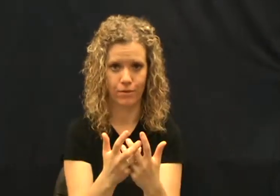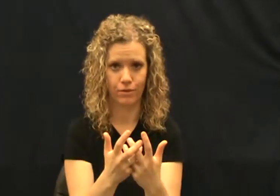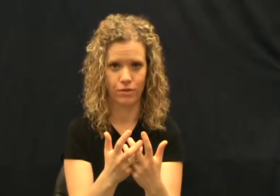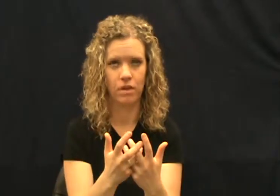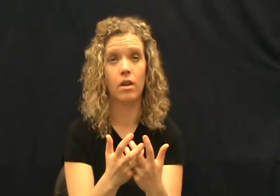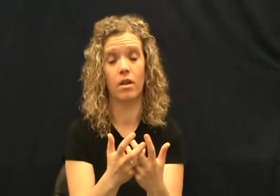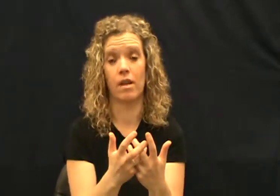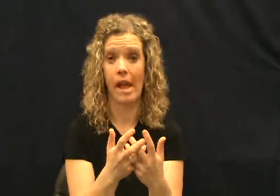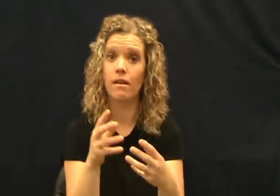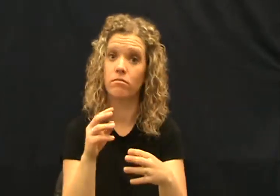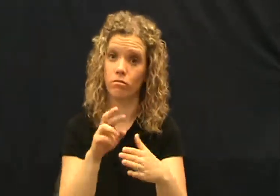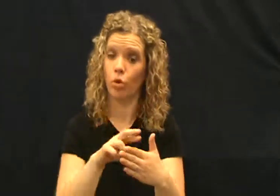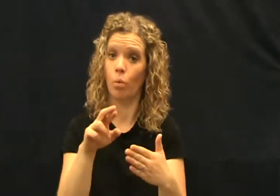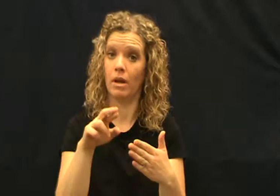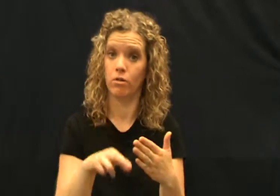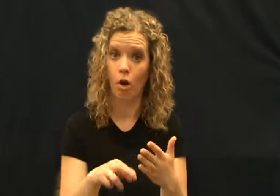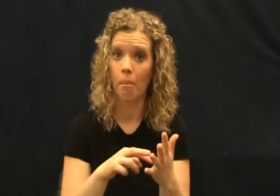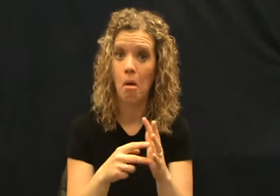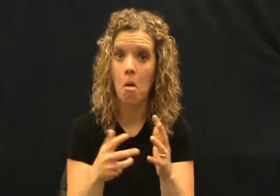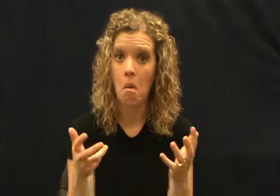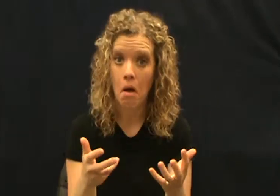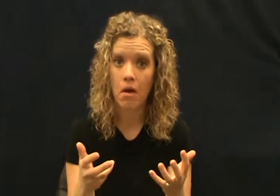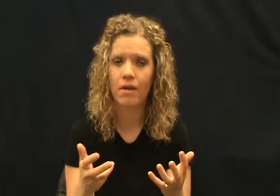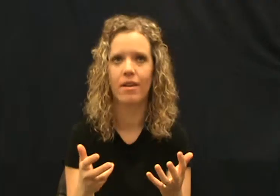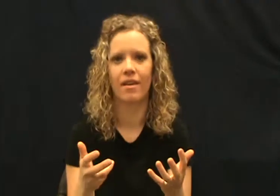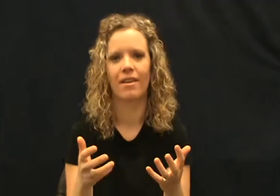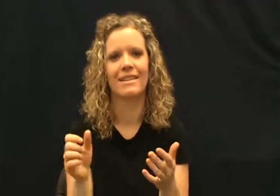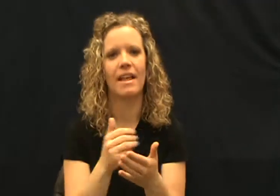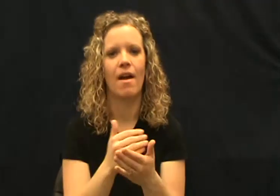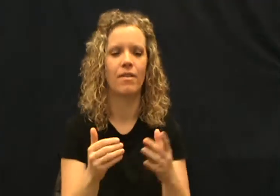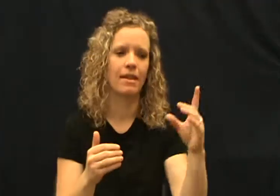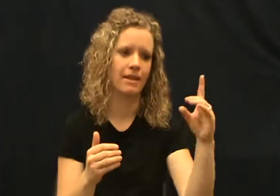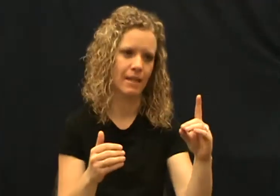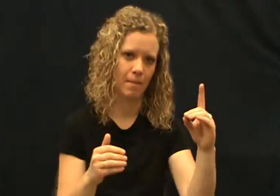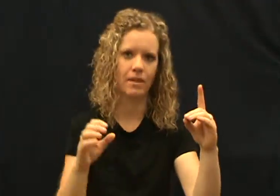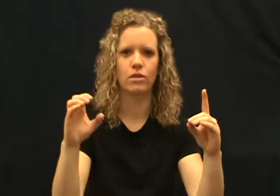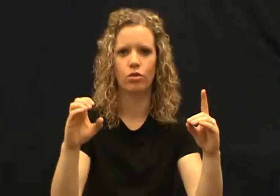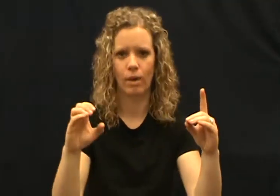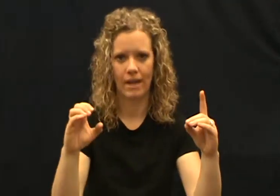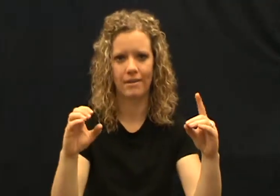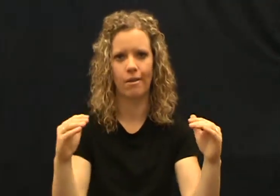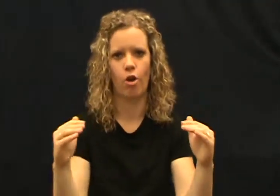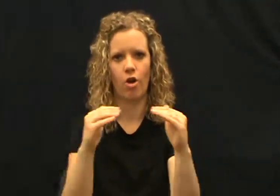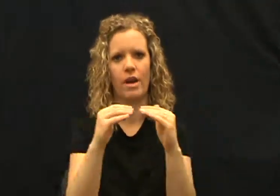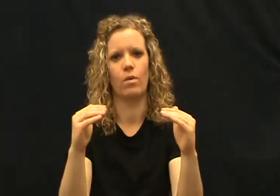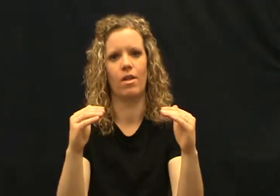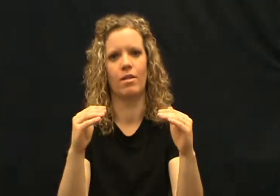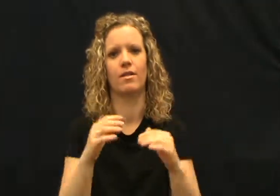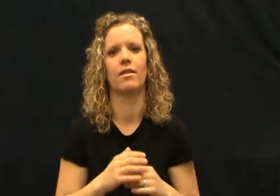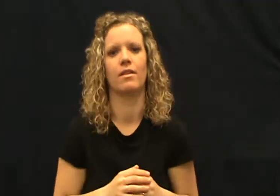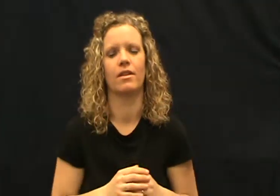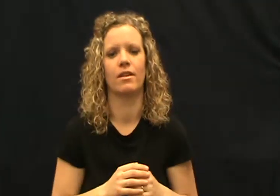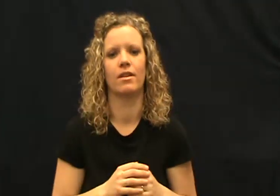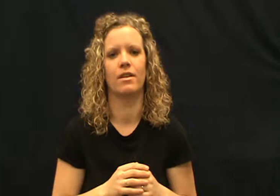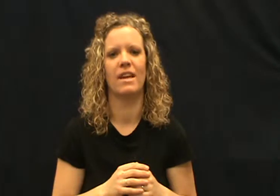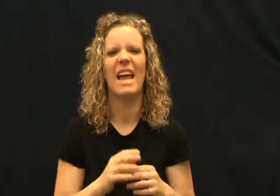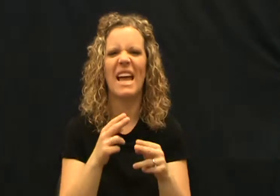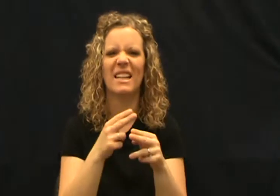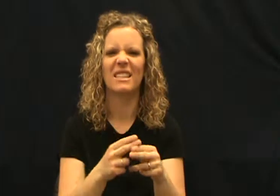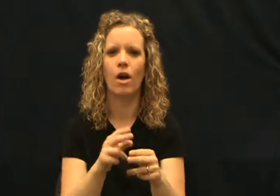effect then for a period of time is that all of your debits have to equal all of your credits. So we do what we call a trial balance. We